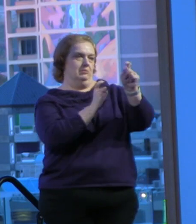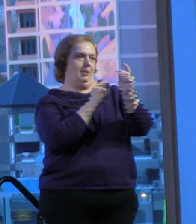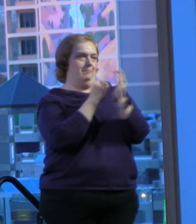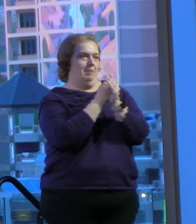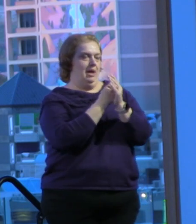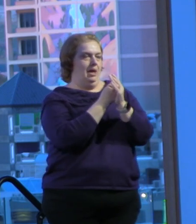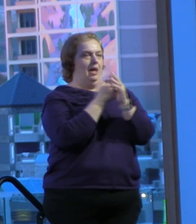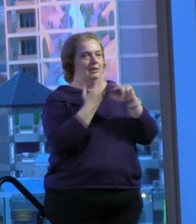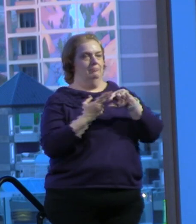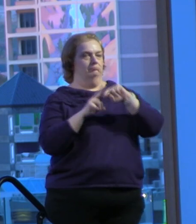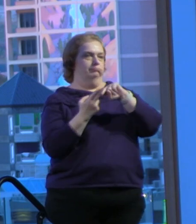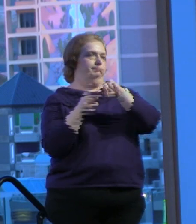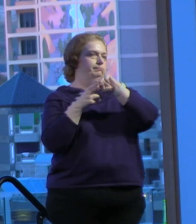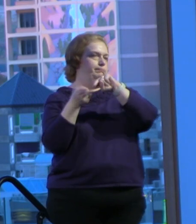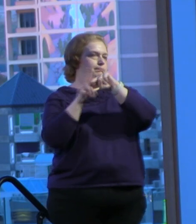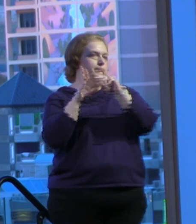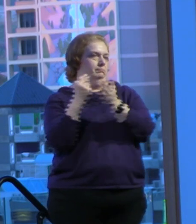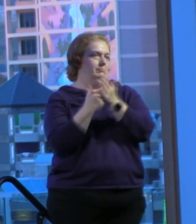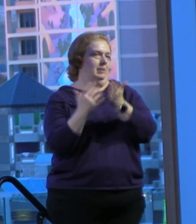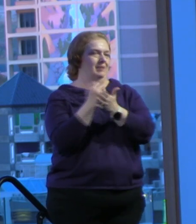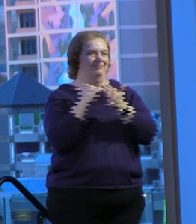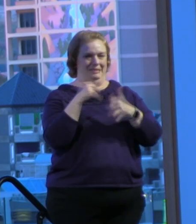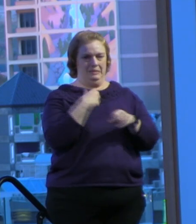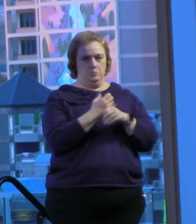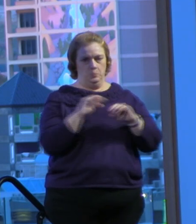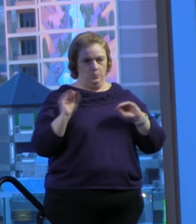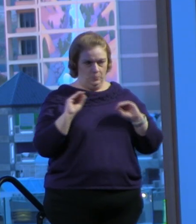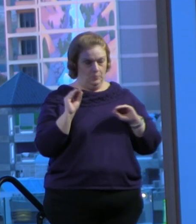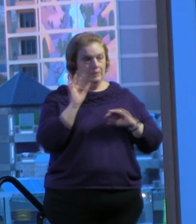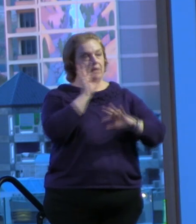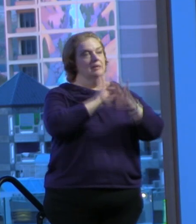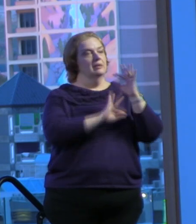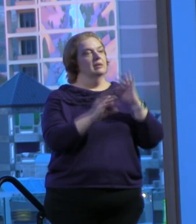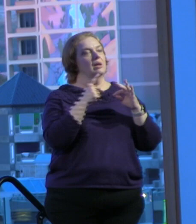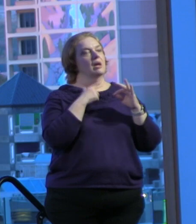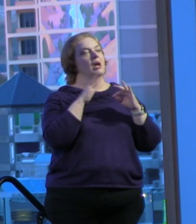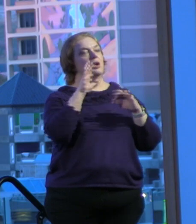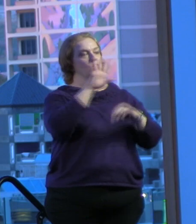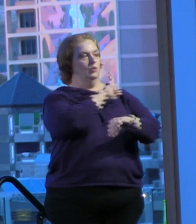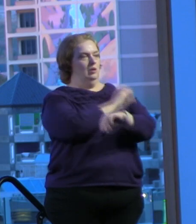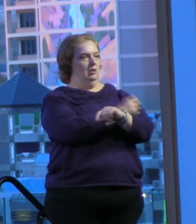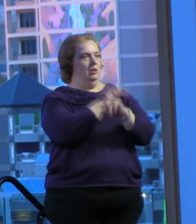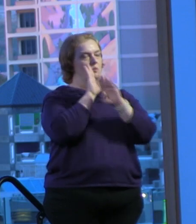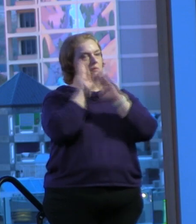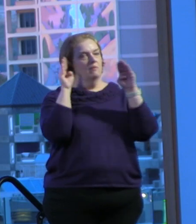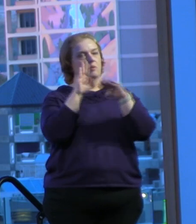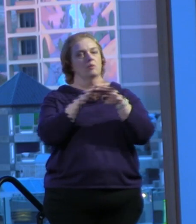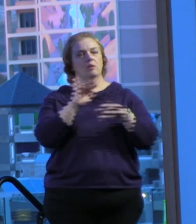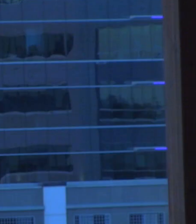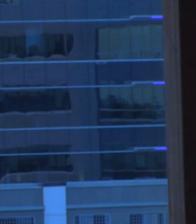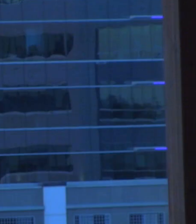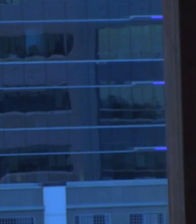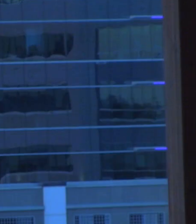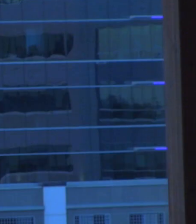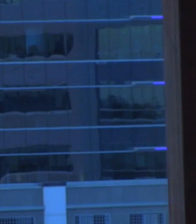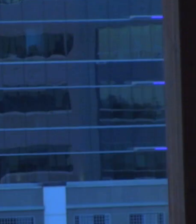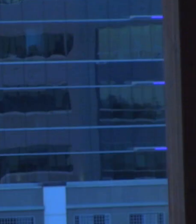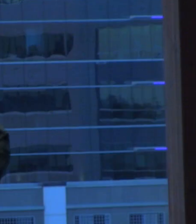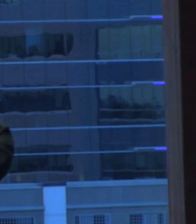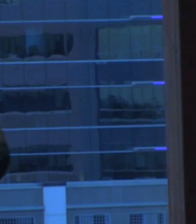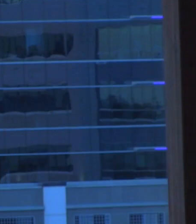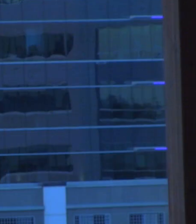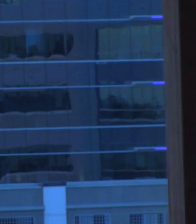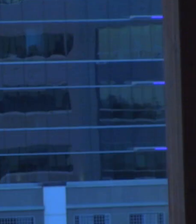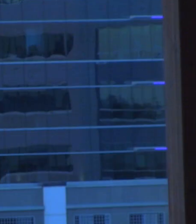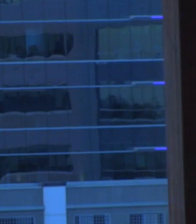goes up. And this year we've not done that, obviously, but what we are doing is focusing that energy on Idaho Gives, which is May 1st through May 4th. So